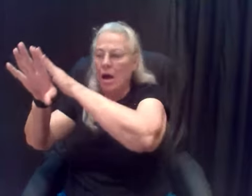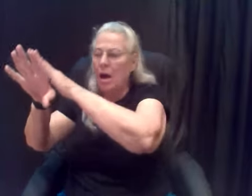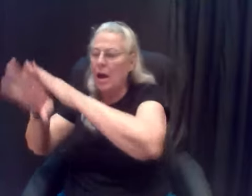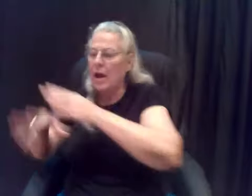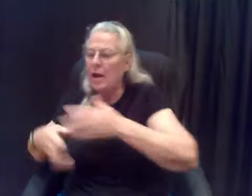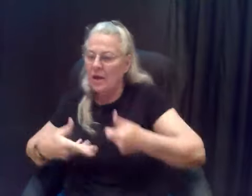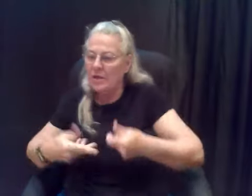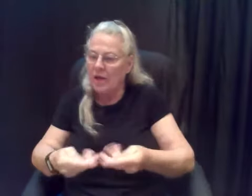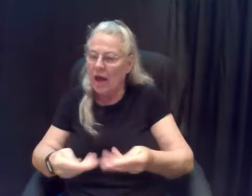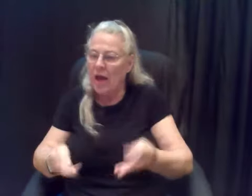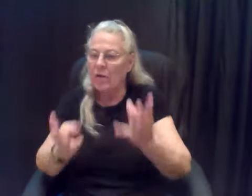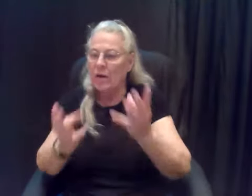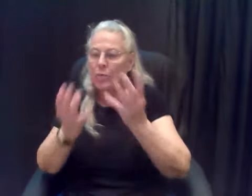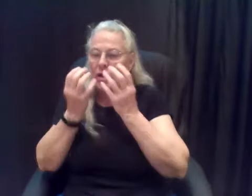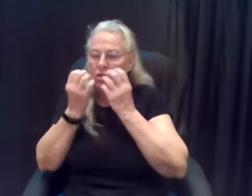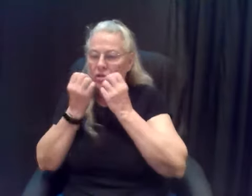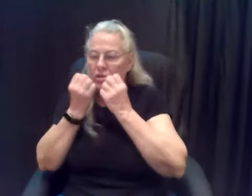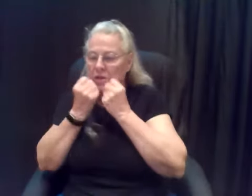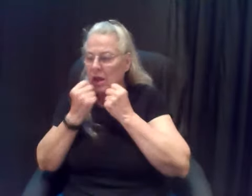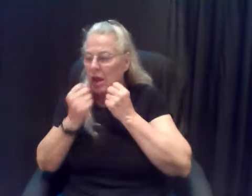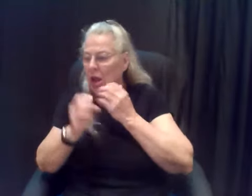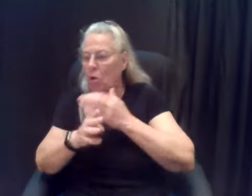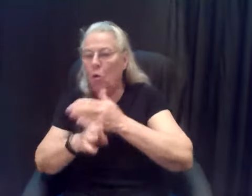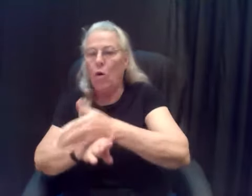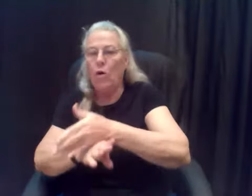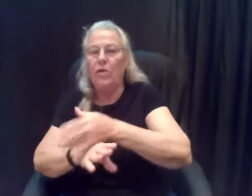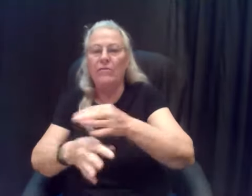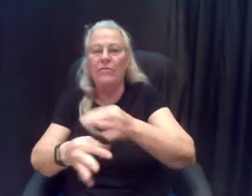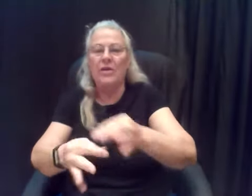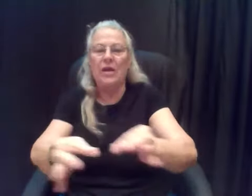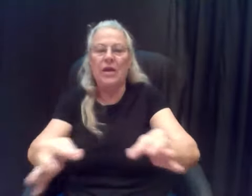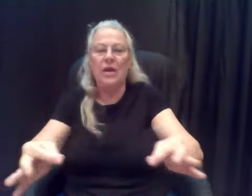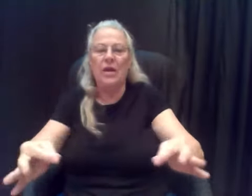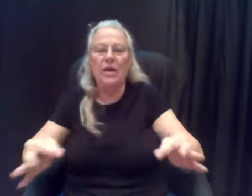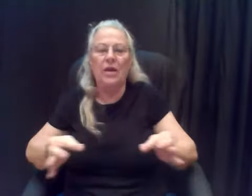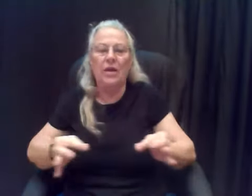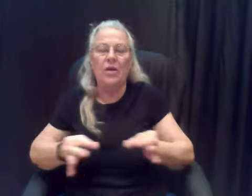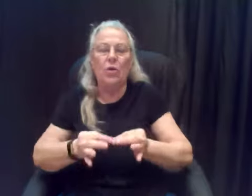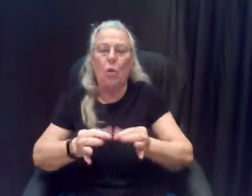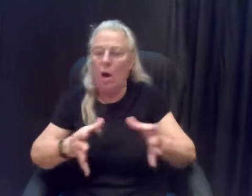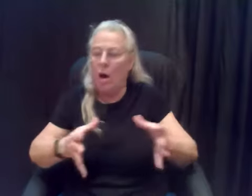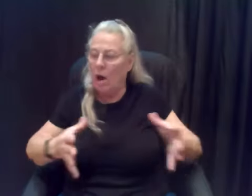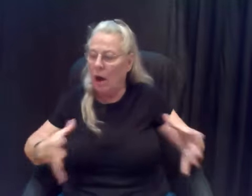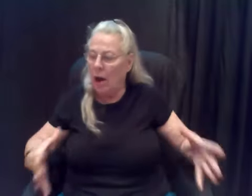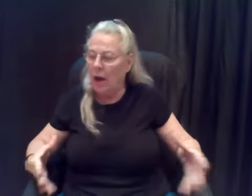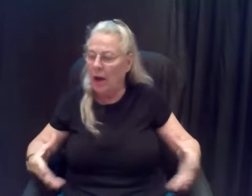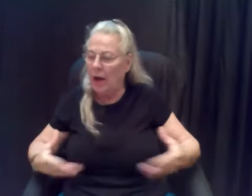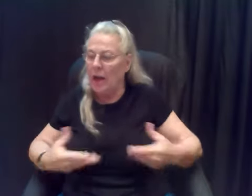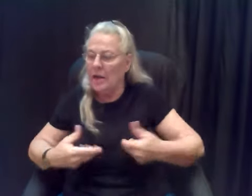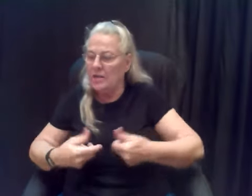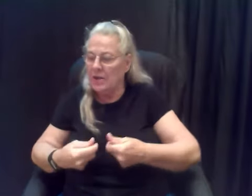hillside, scattering precious seed o'er the field wide,